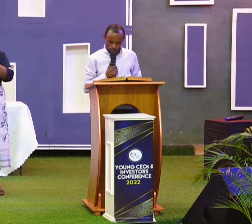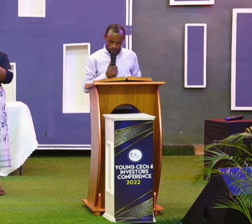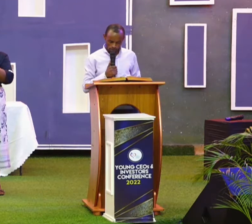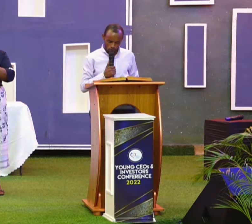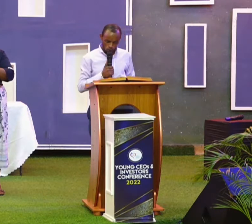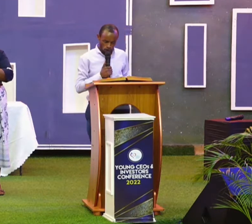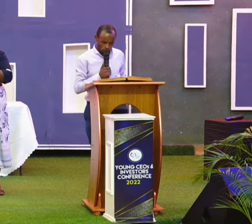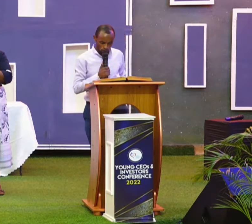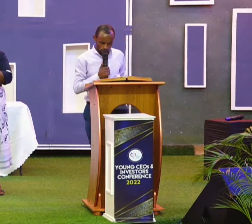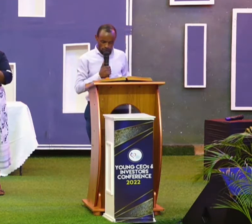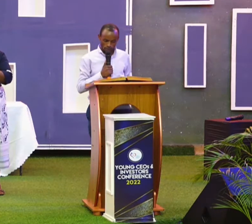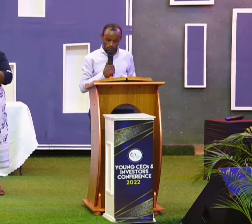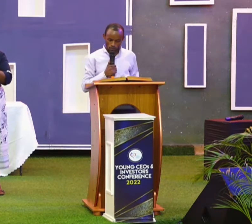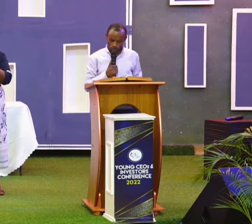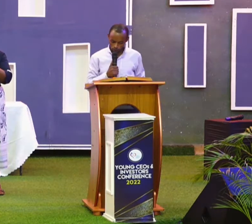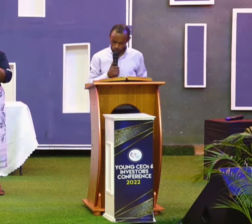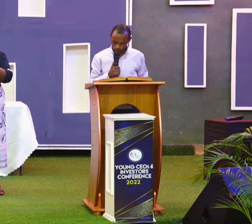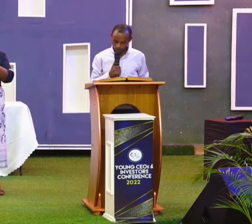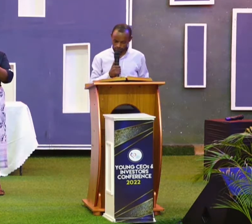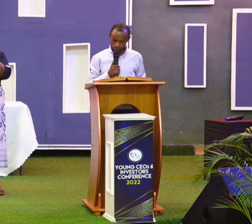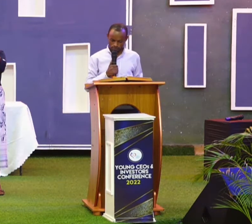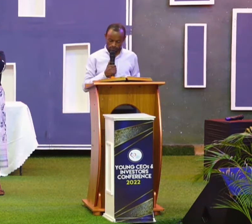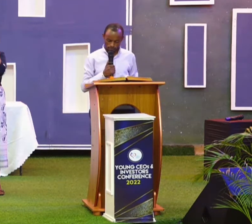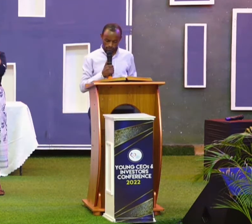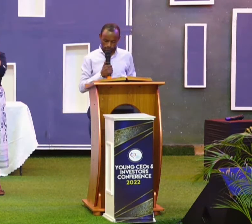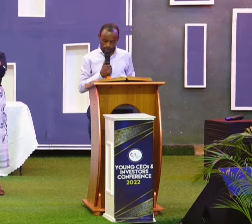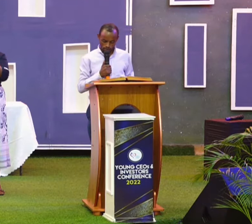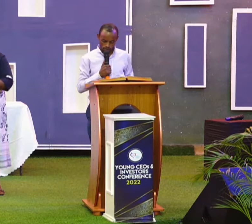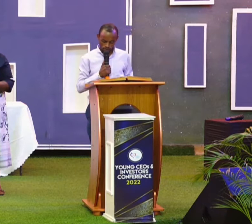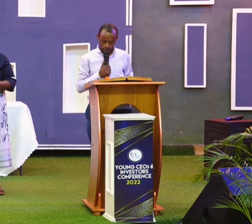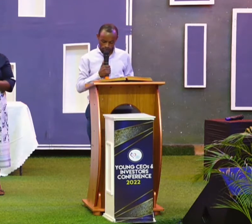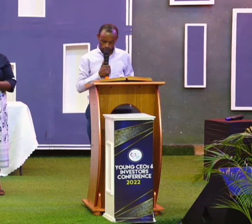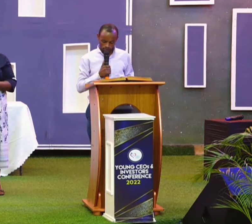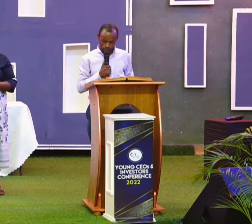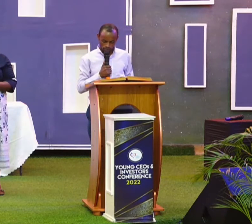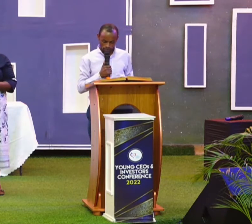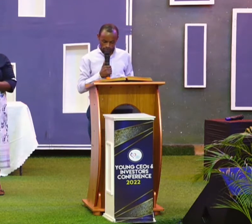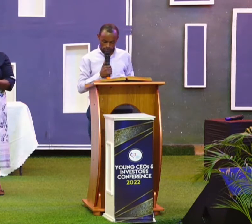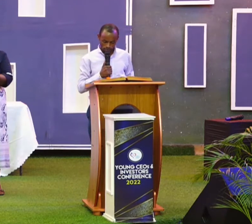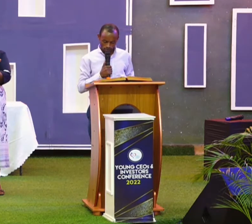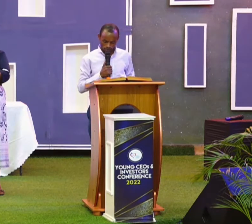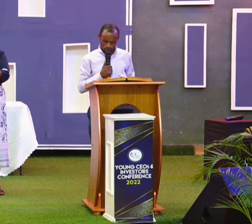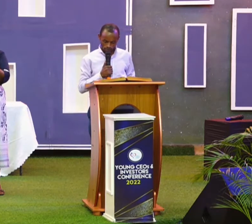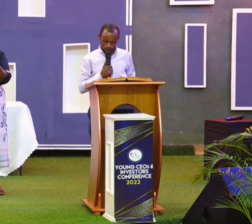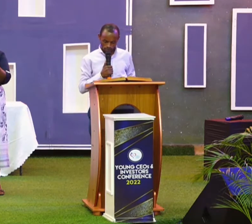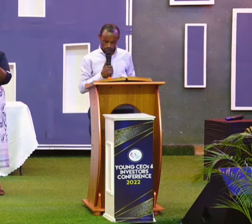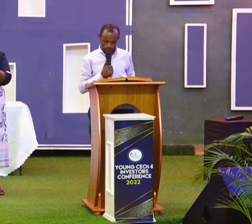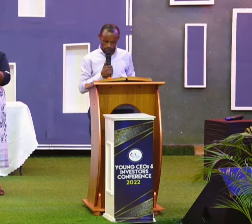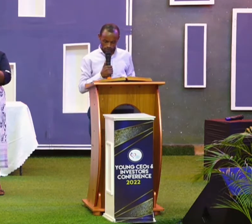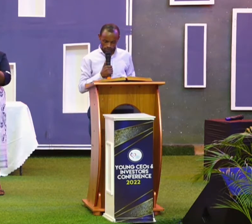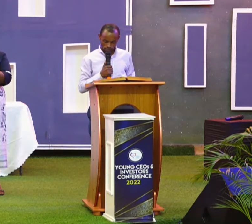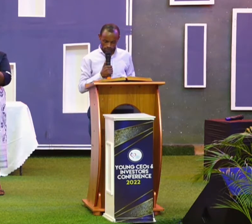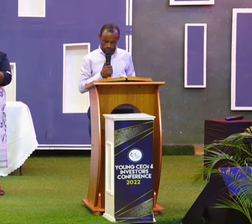kw'emimwa kwavuwaza bwavuwaza. Mukama yeebazibwe. Amiina. Omulimu gonna guliko, Bayibuli